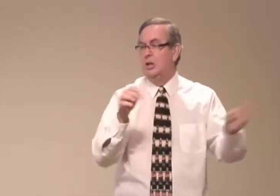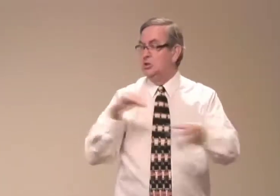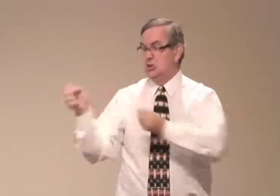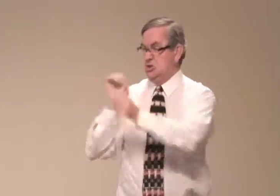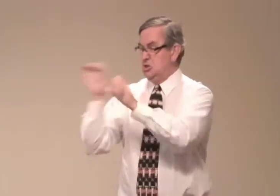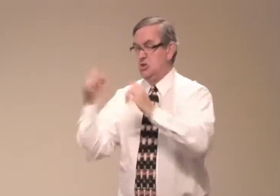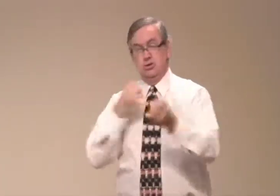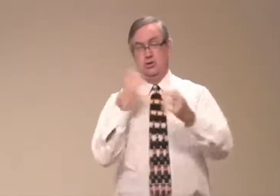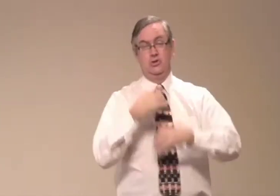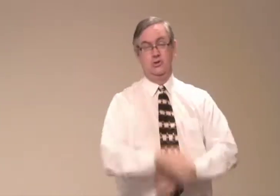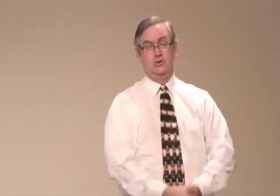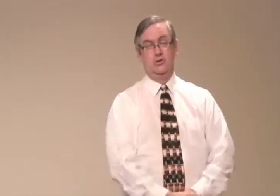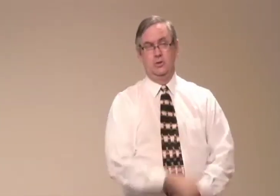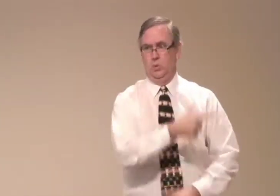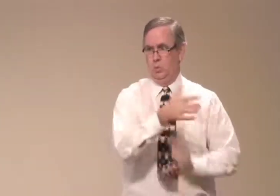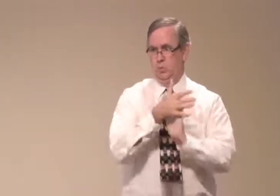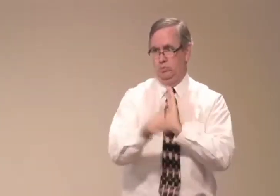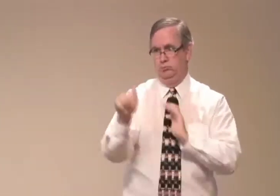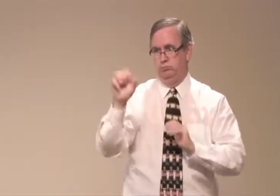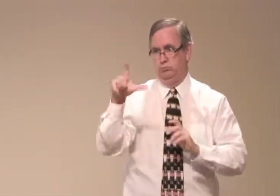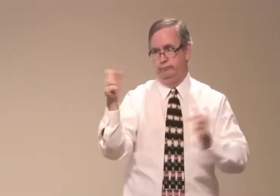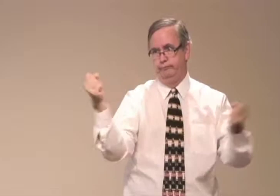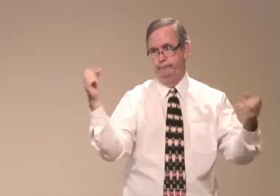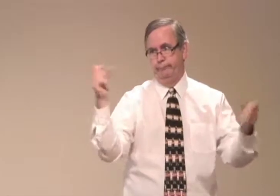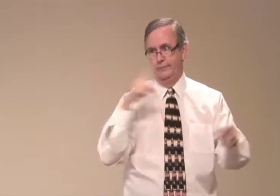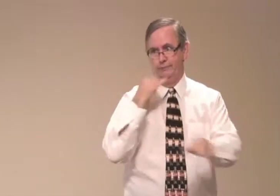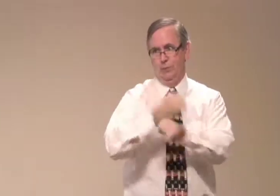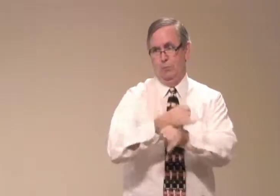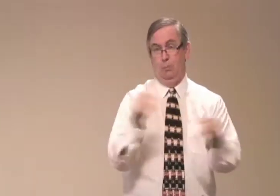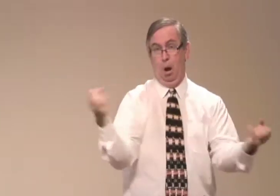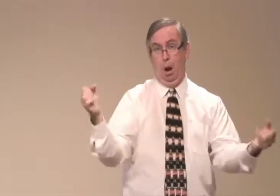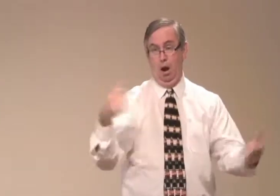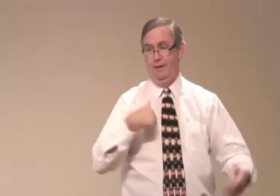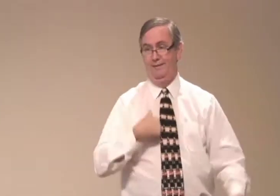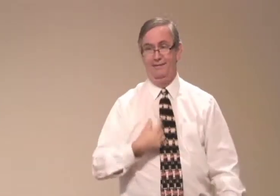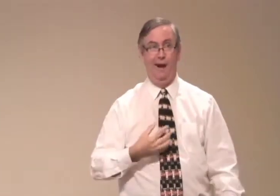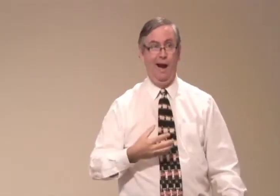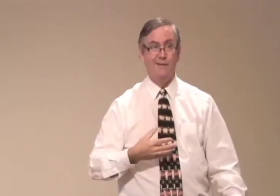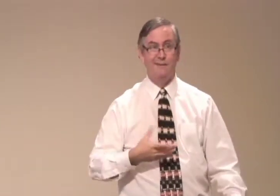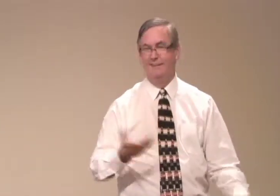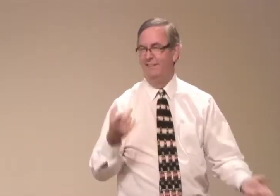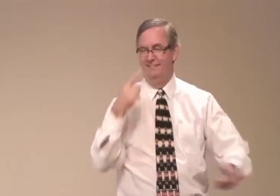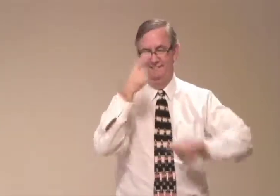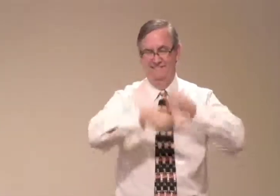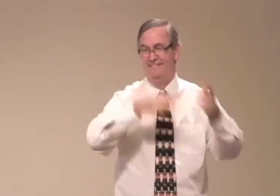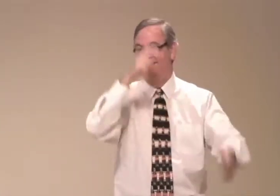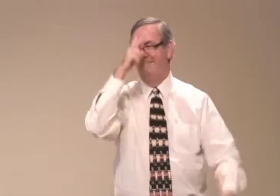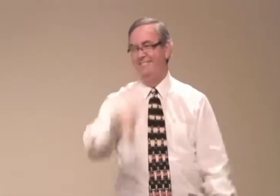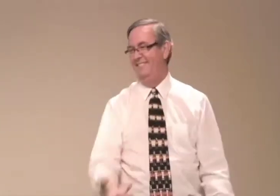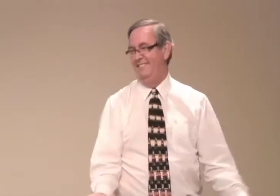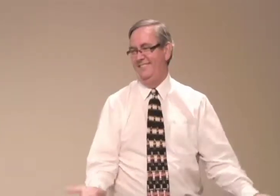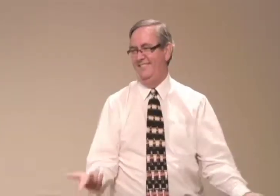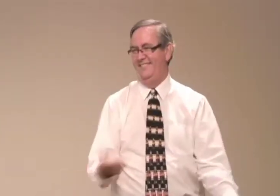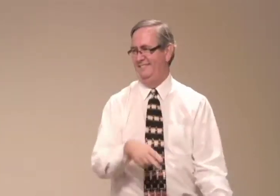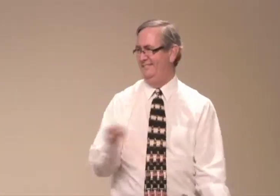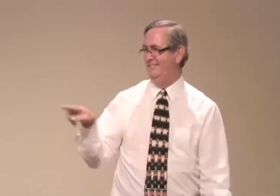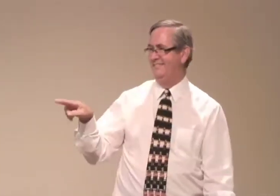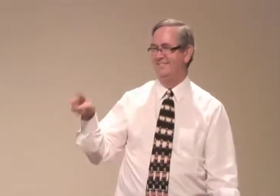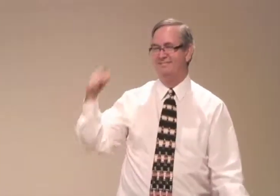He wouldn't let me explain anything. He just started yelling at me. Boy, was he proficient in ASL. I didn't have to say two words before he